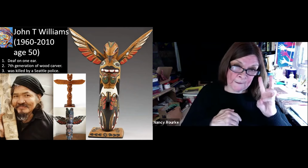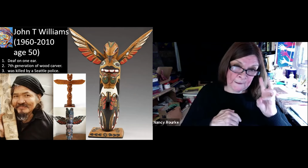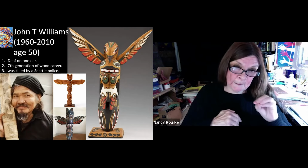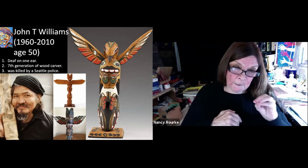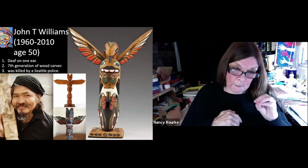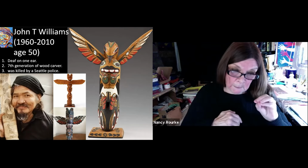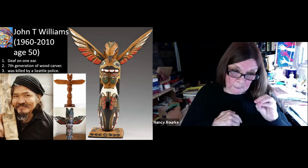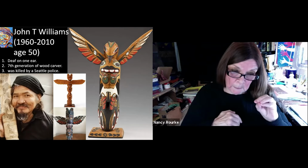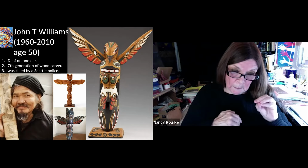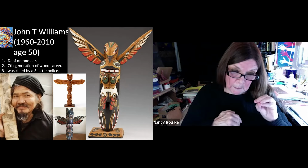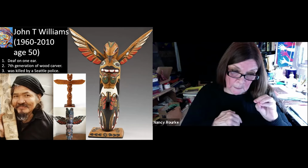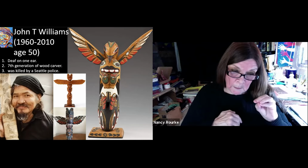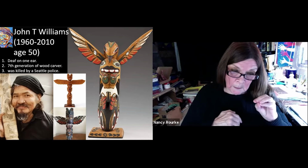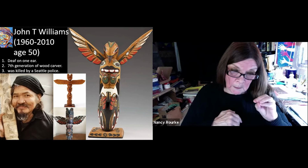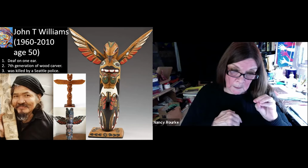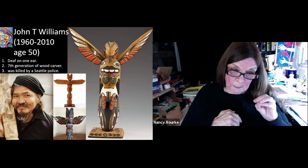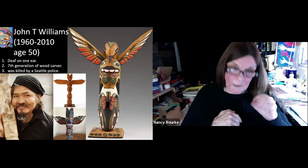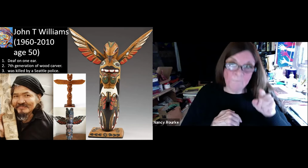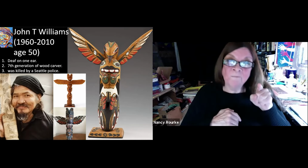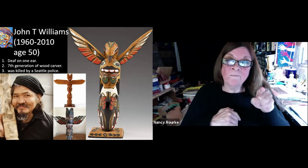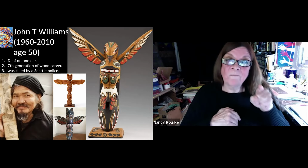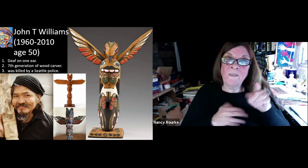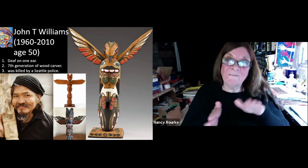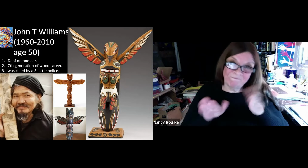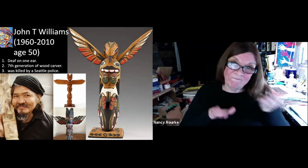John was born in 1960.